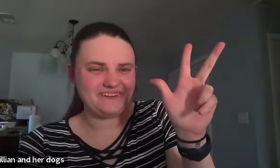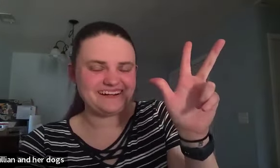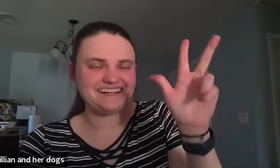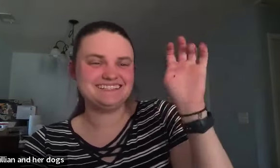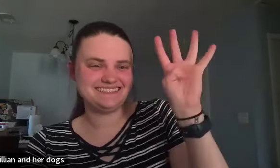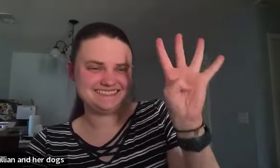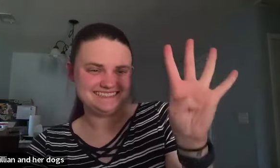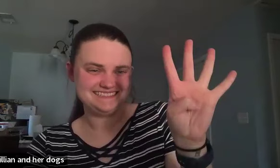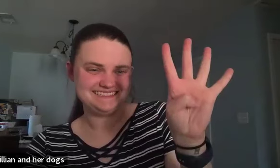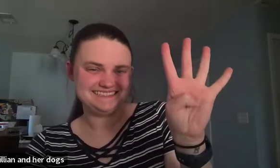4,